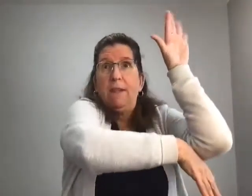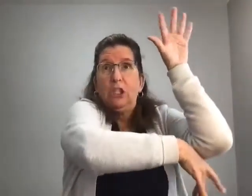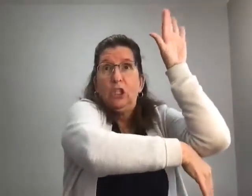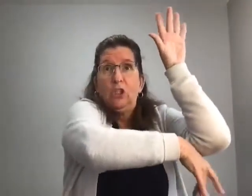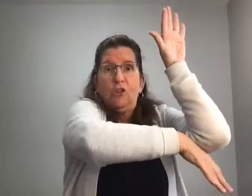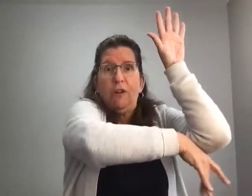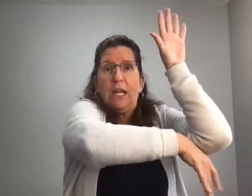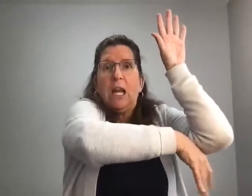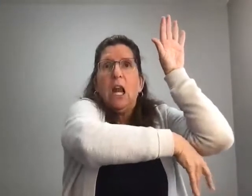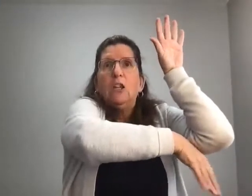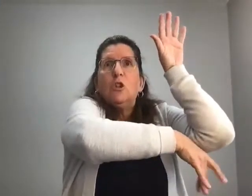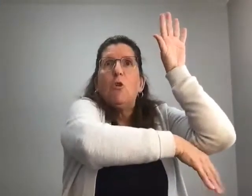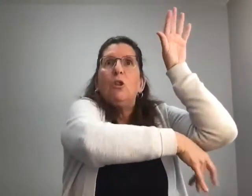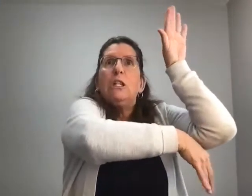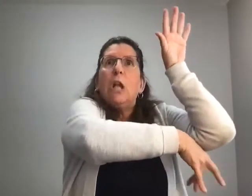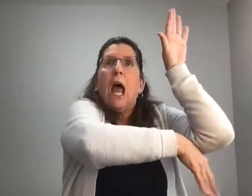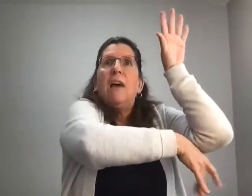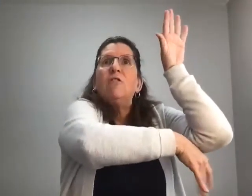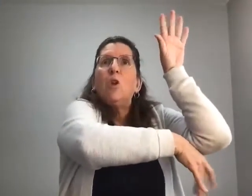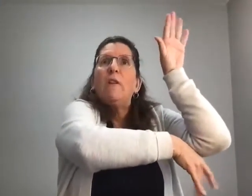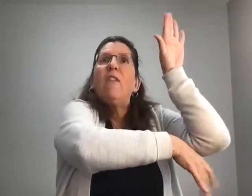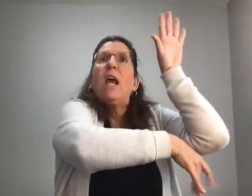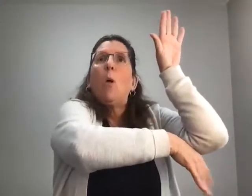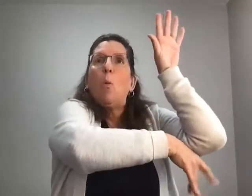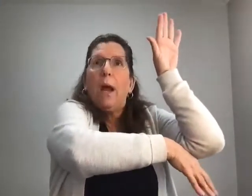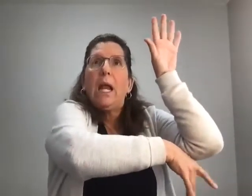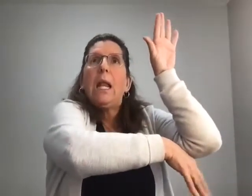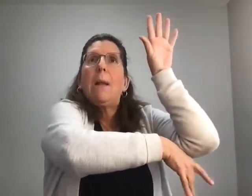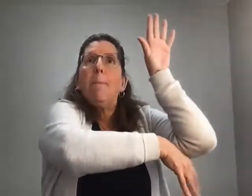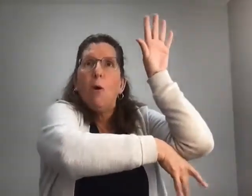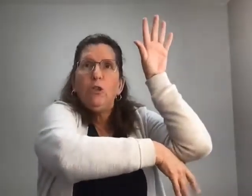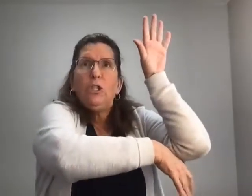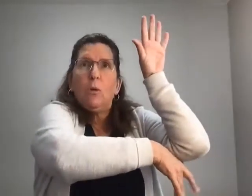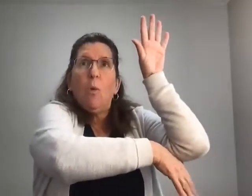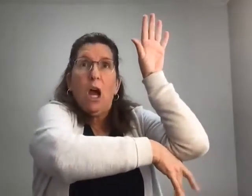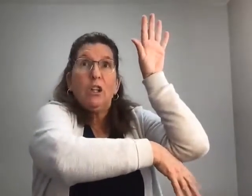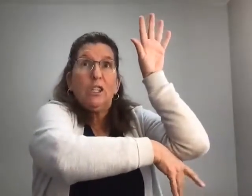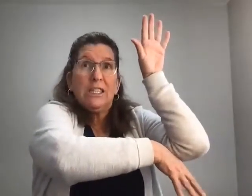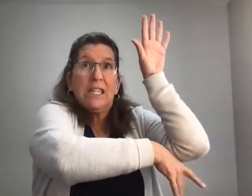is your tree. So you can have sort of like a wiggling motion while you're singing.